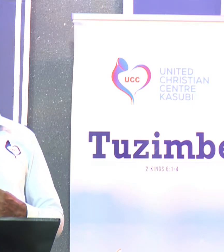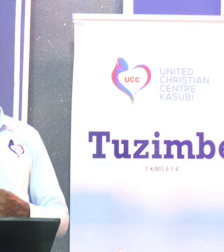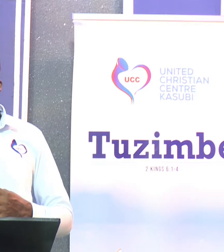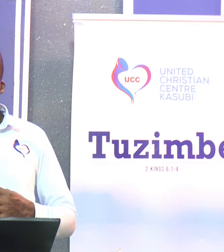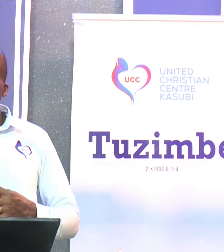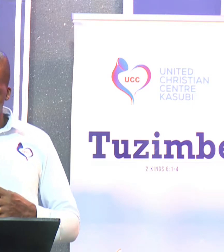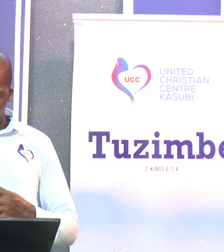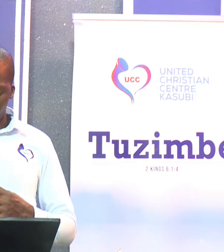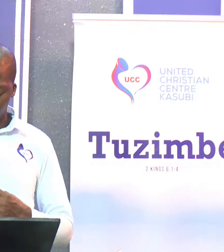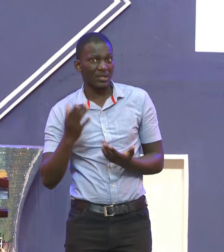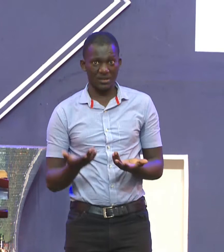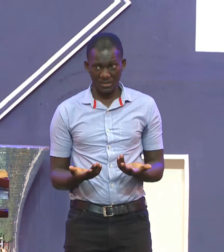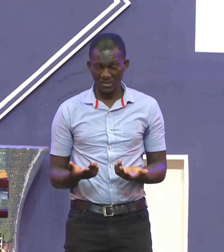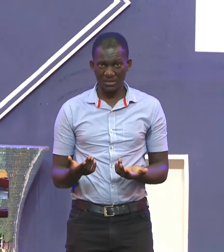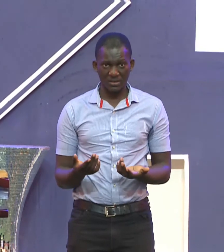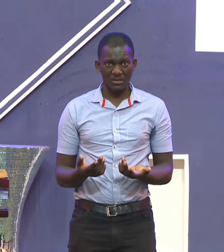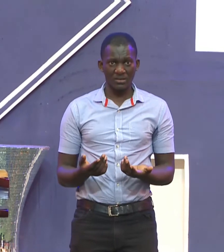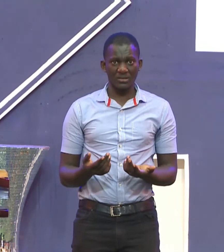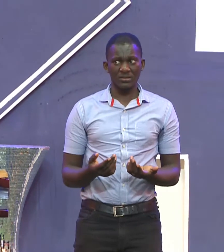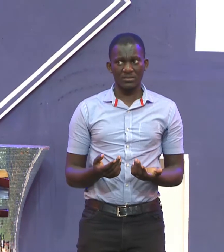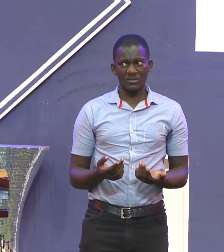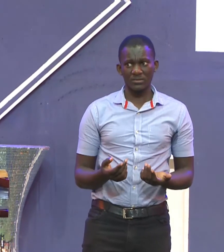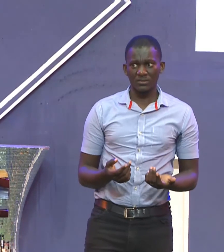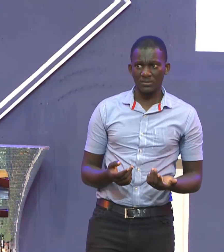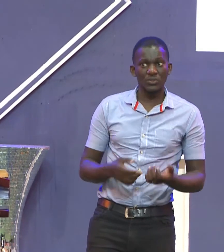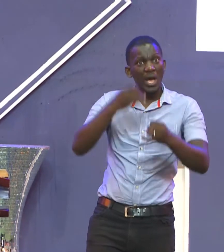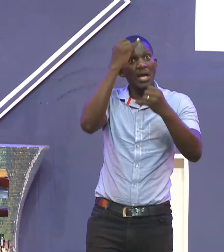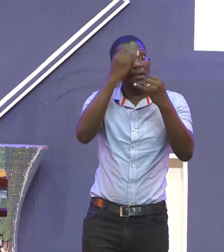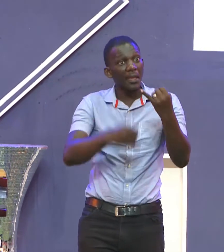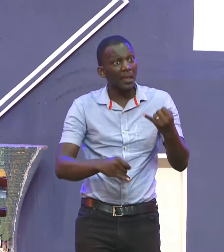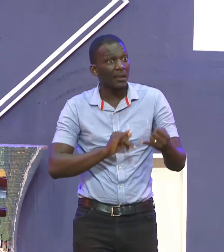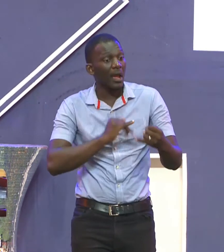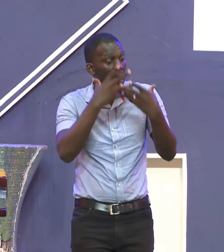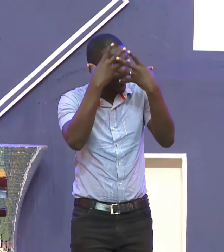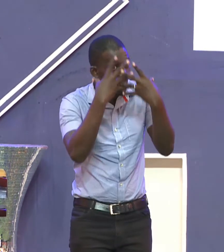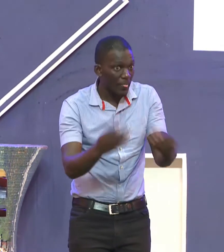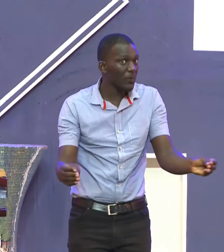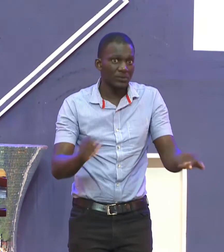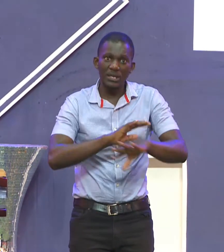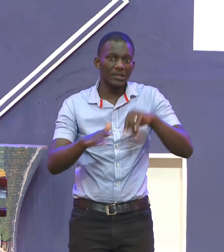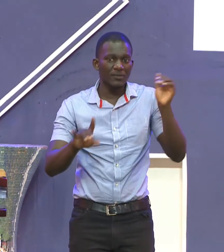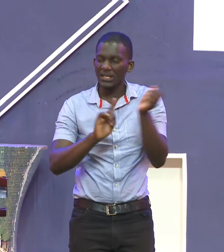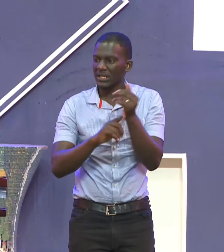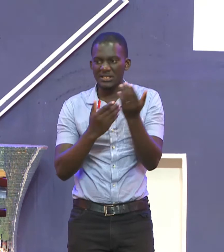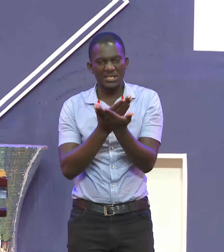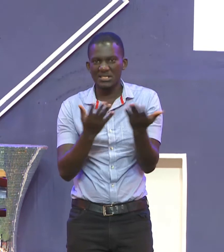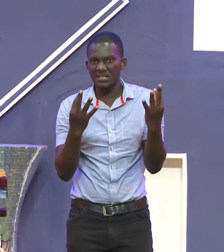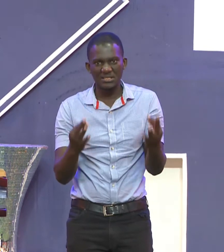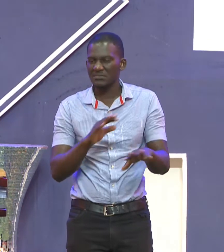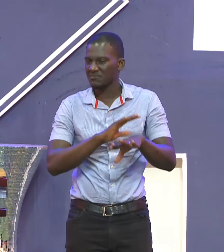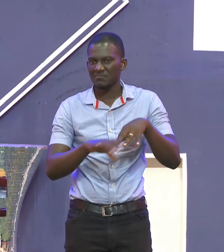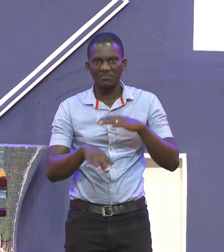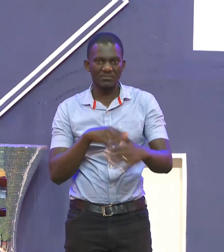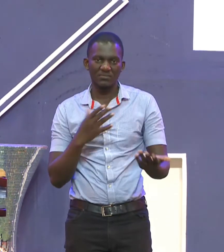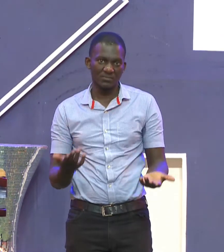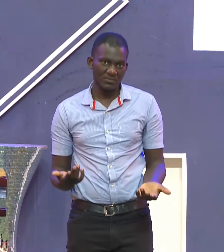and neither will I do them. Kakati maliriza nga nfiiriddwa sifunyeemu. It means that I will have made a loss and I will not